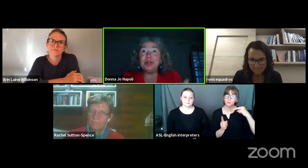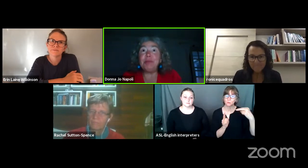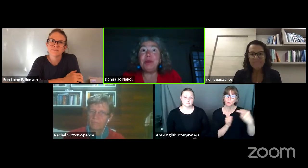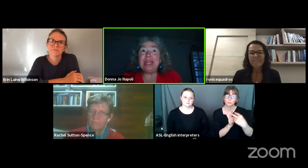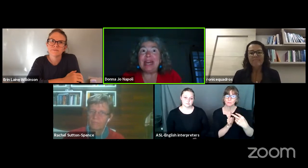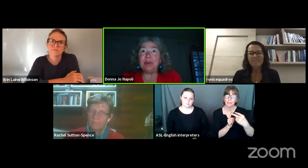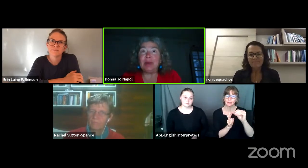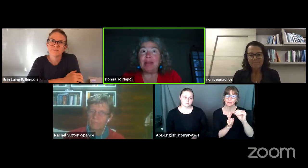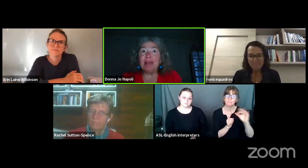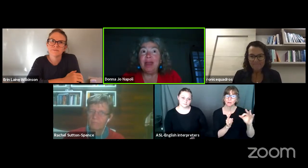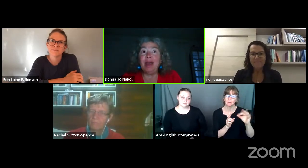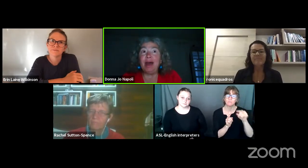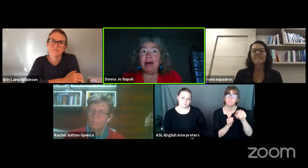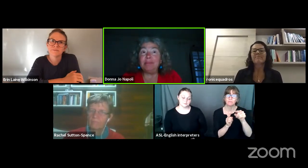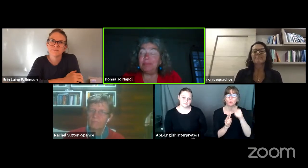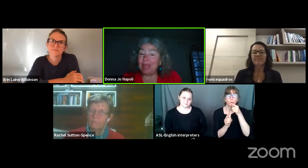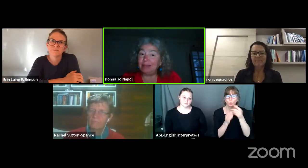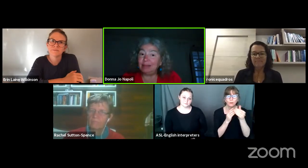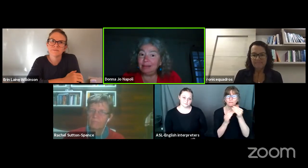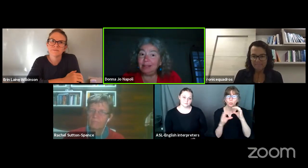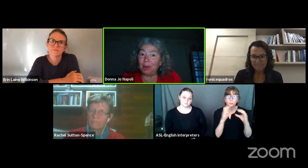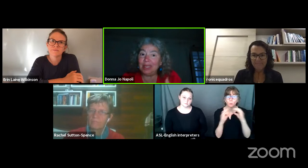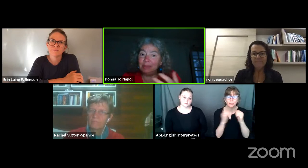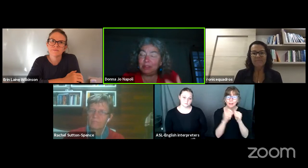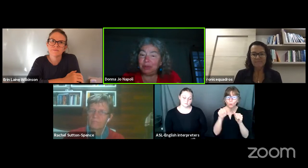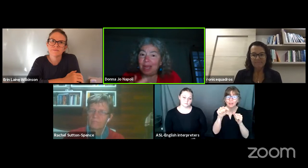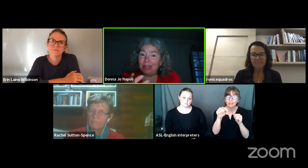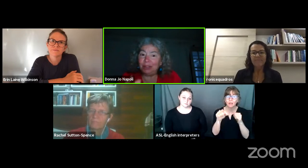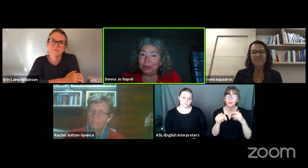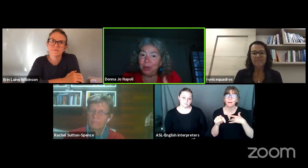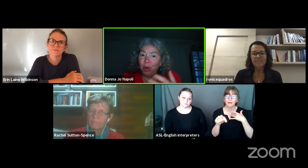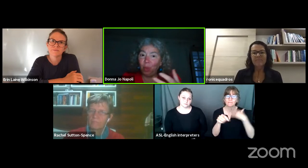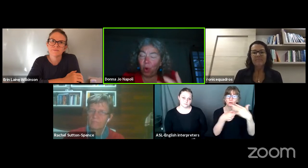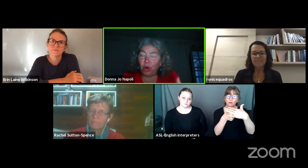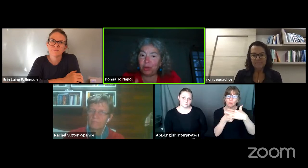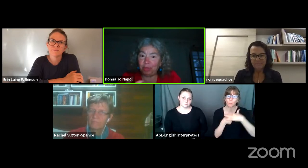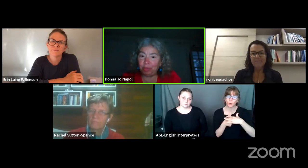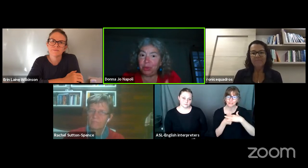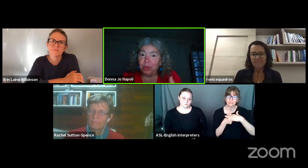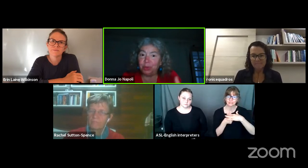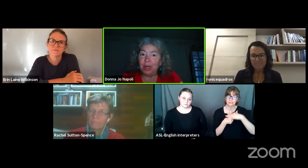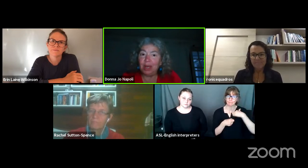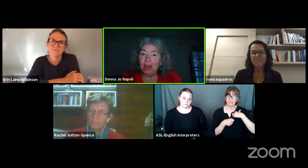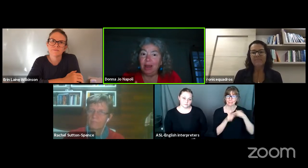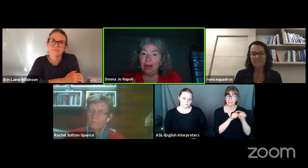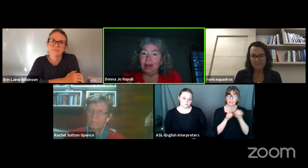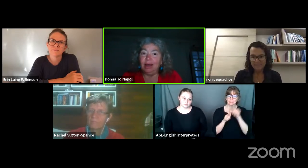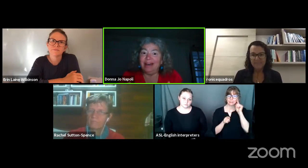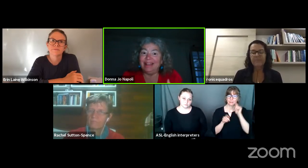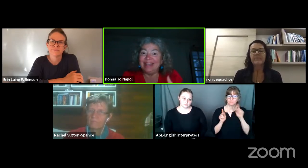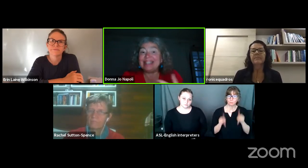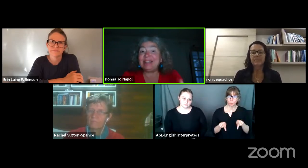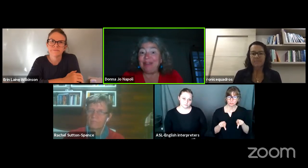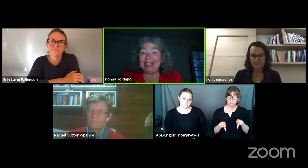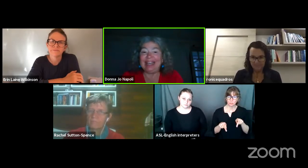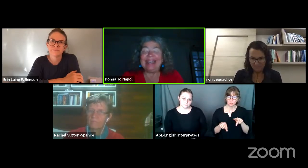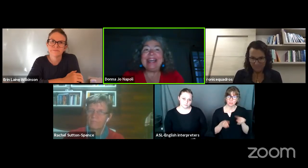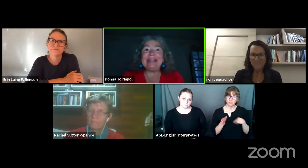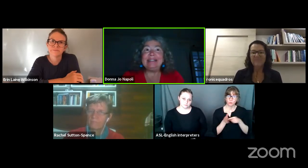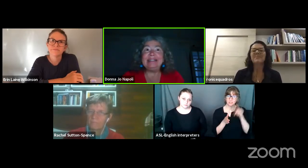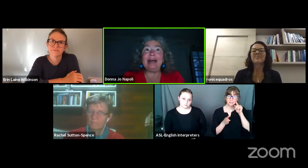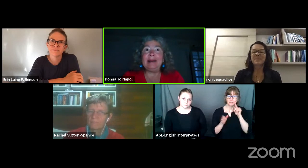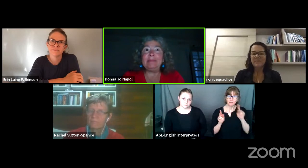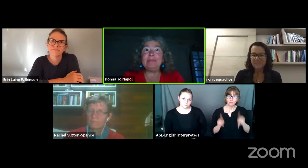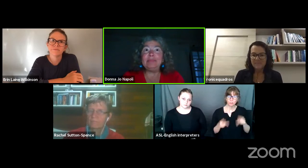they're communicating with. And, you know, he's been trying to work through this